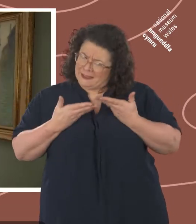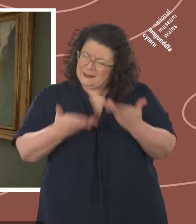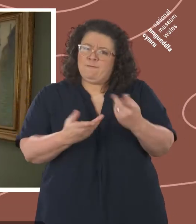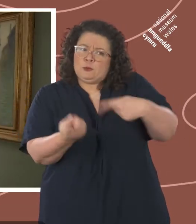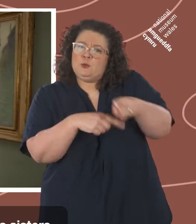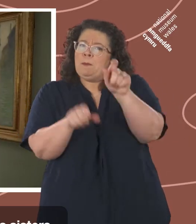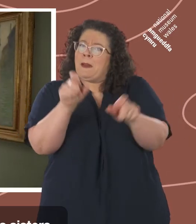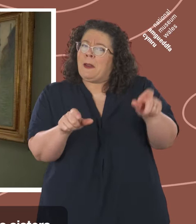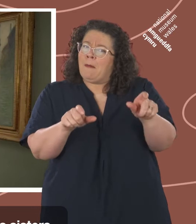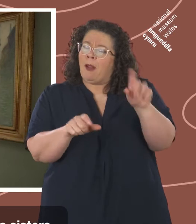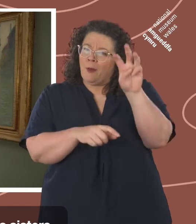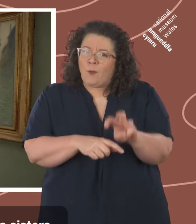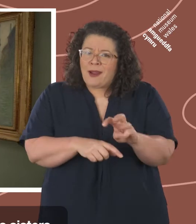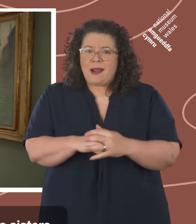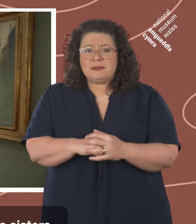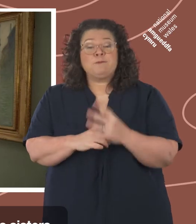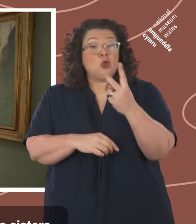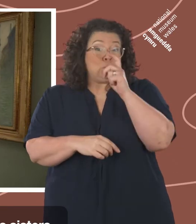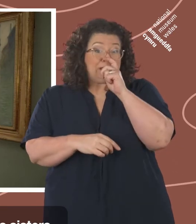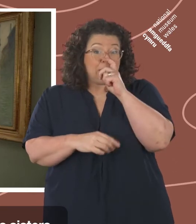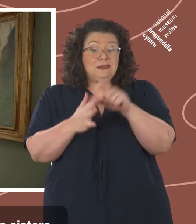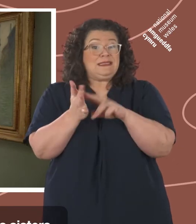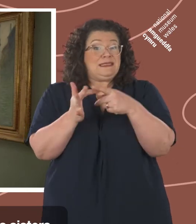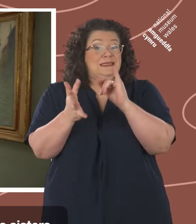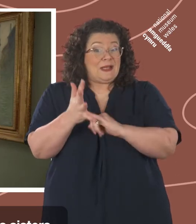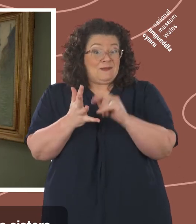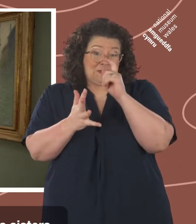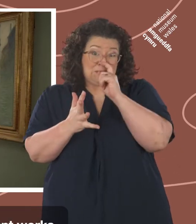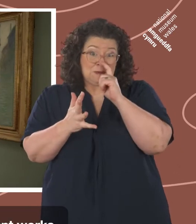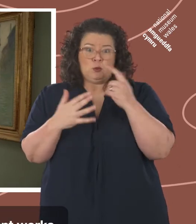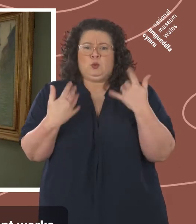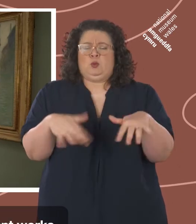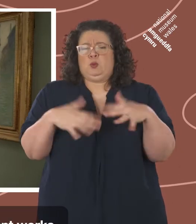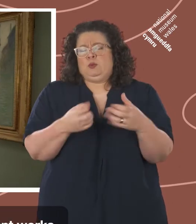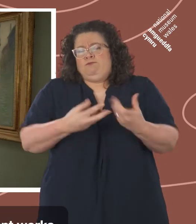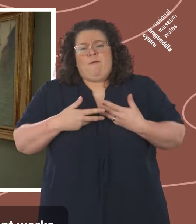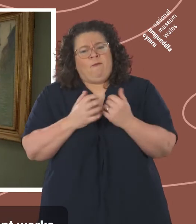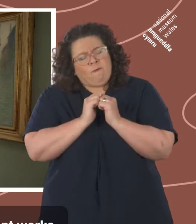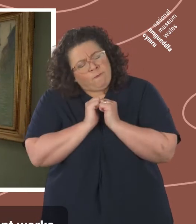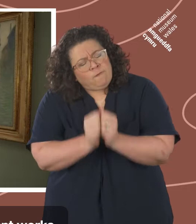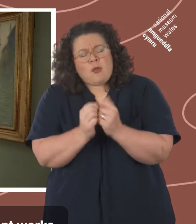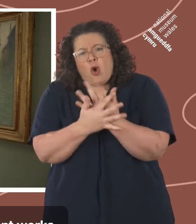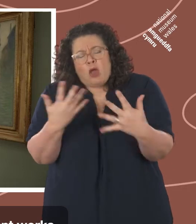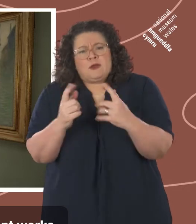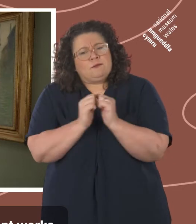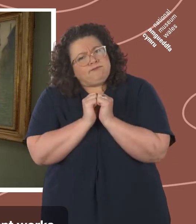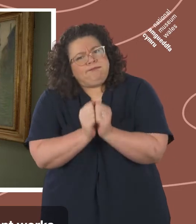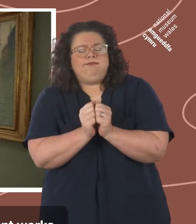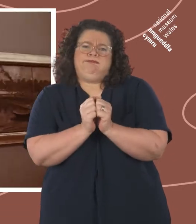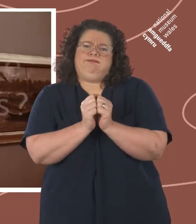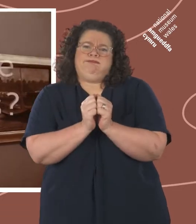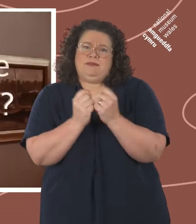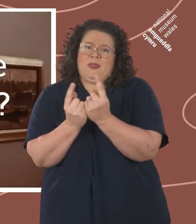Wales. Two sisters, the Davies sisters, gave us our most precious, valuable and important works of art that we have on display.